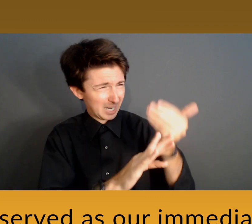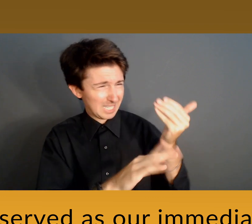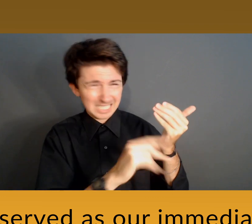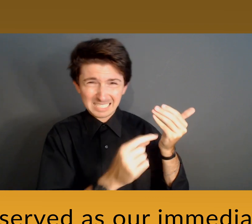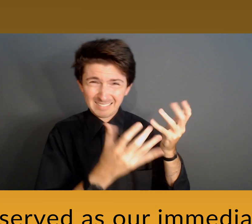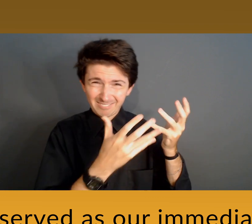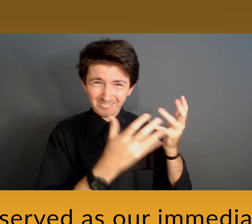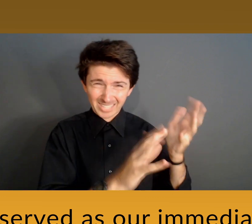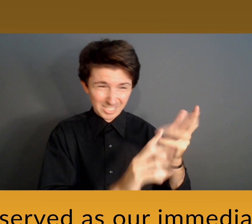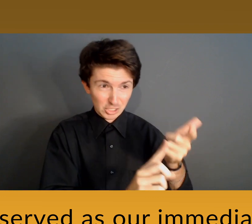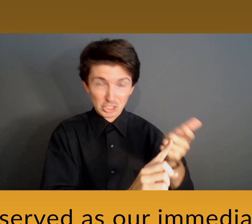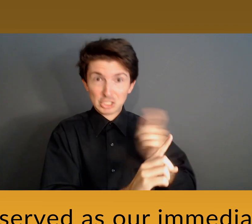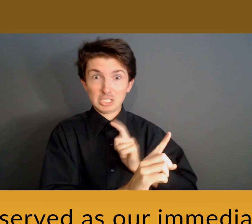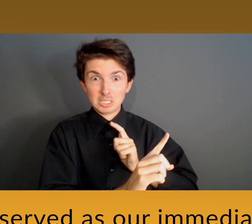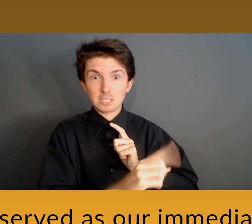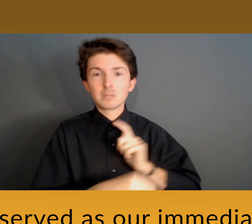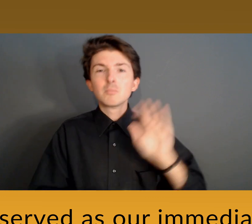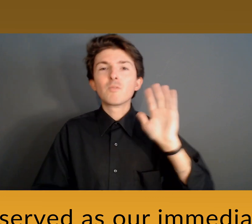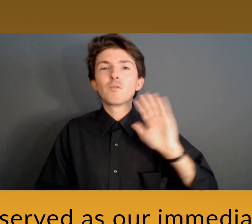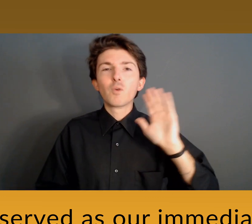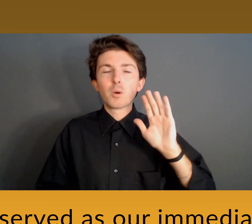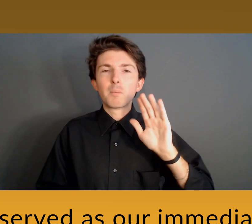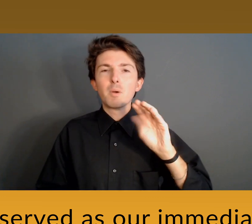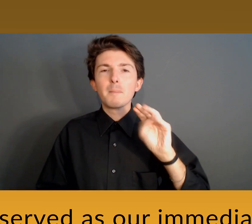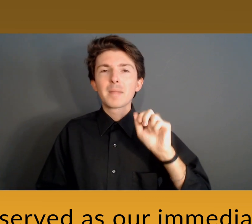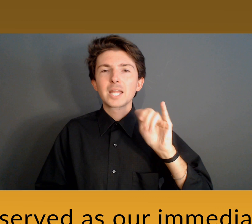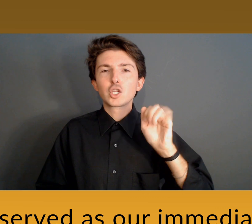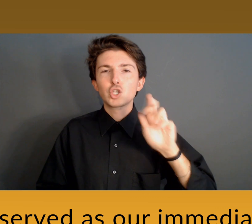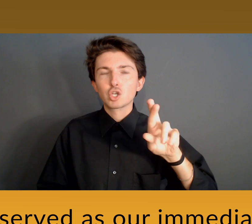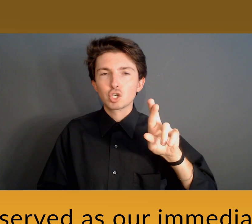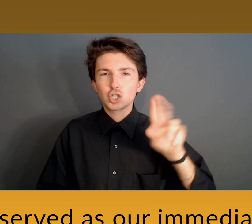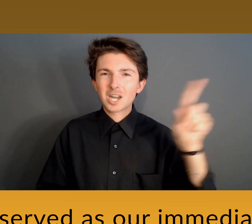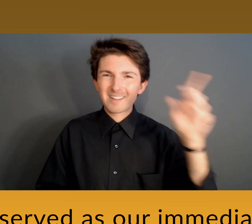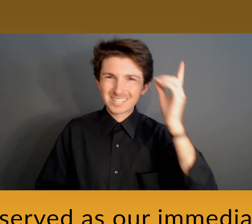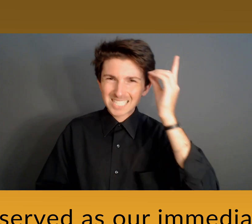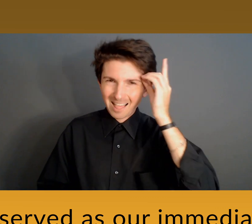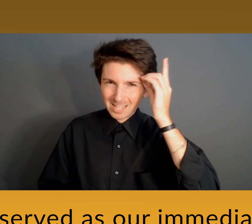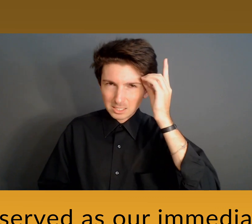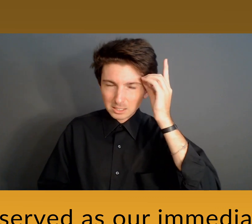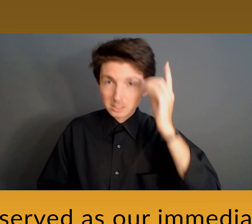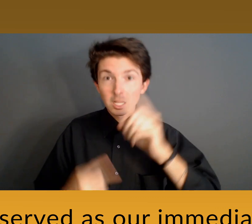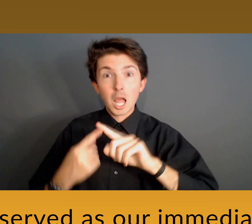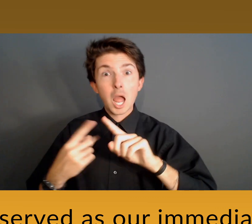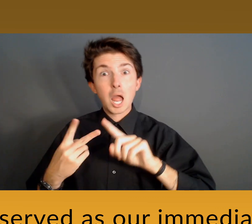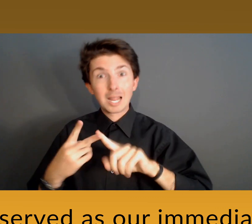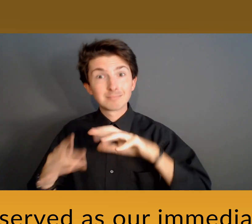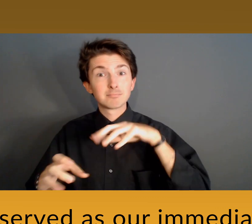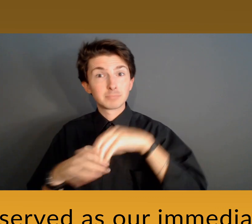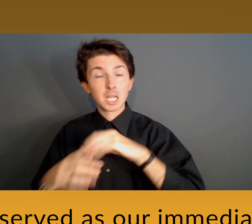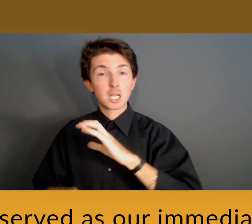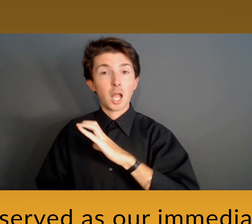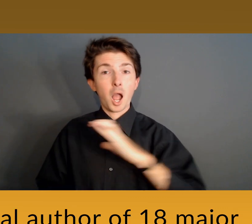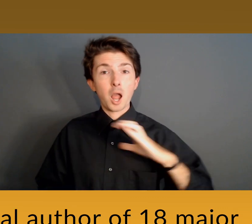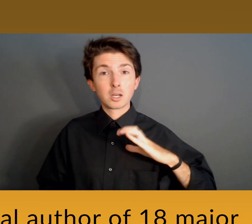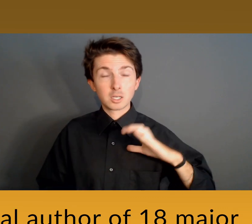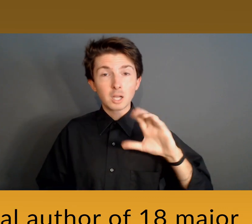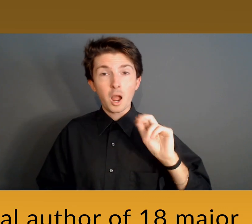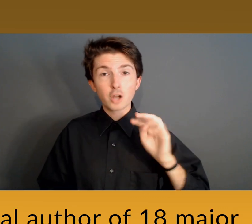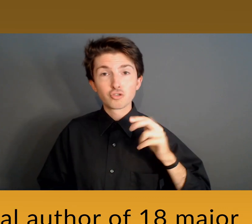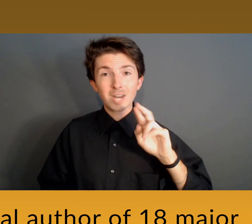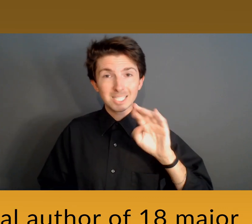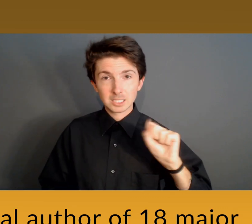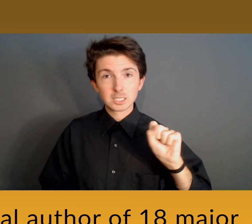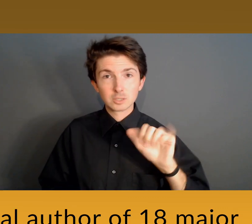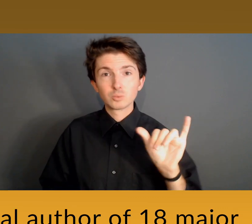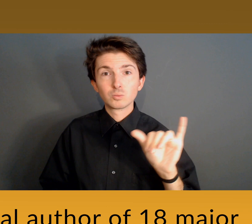chairman, Steve is the former mayor of Dallas and a former member of Congress.